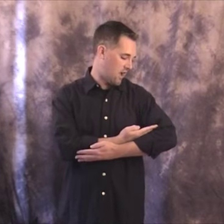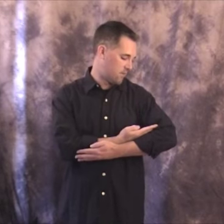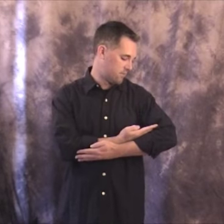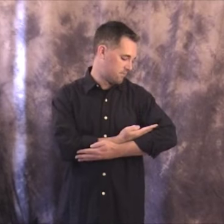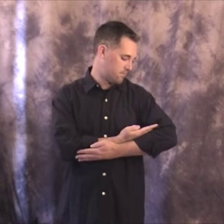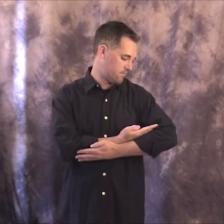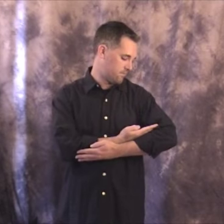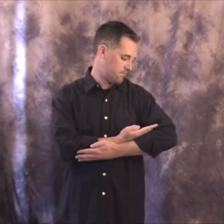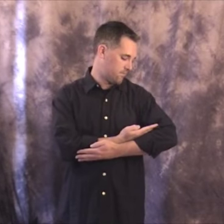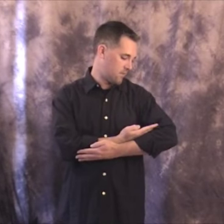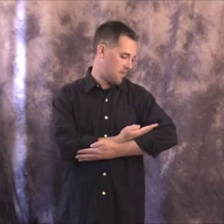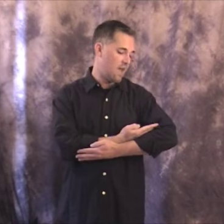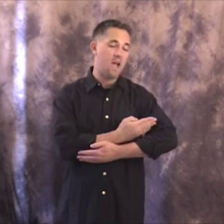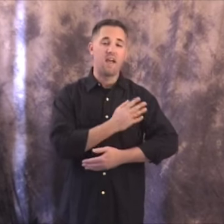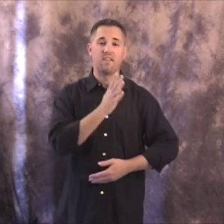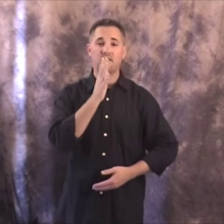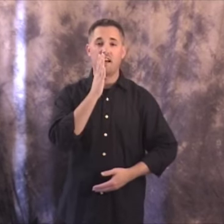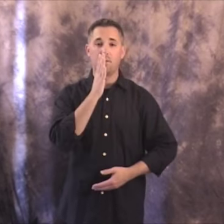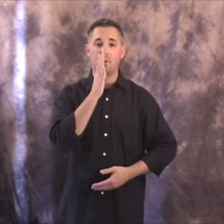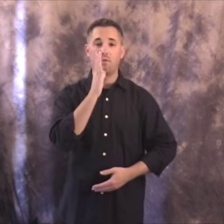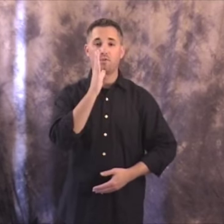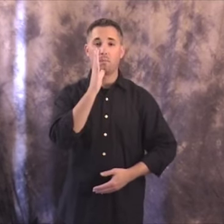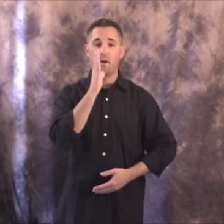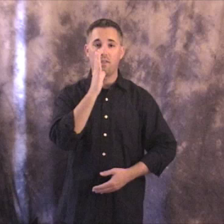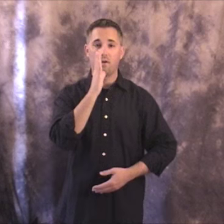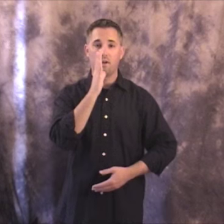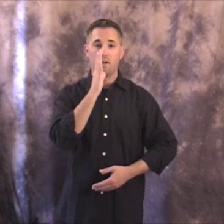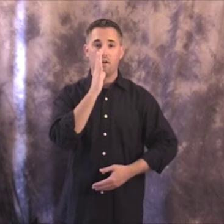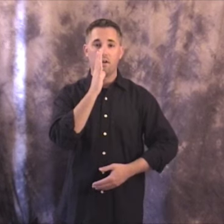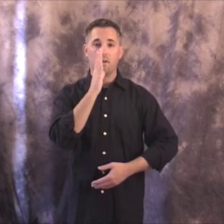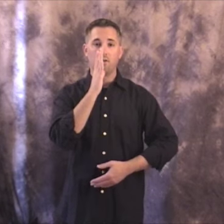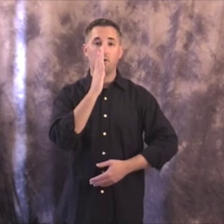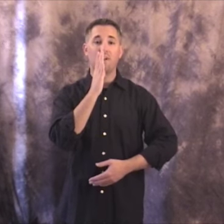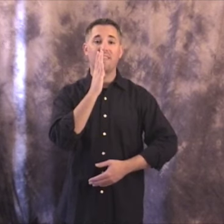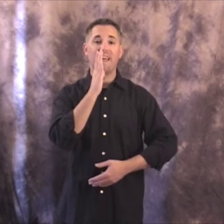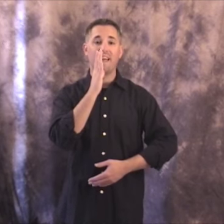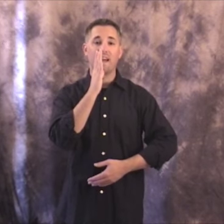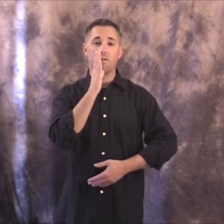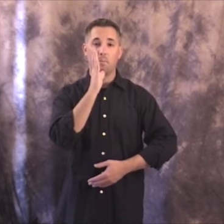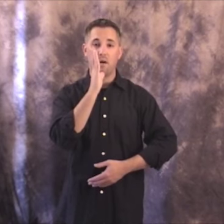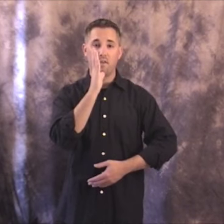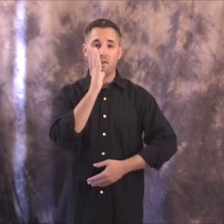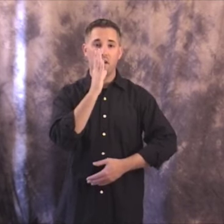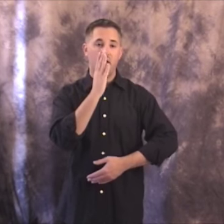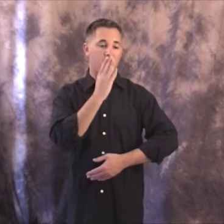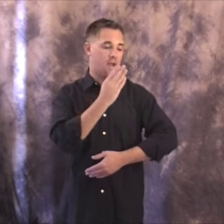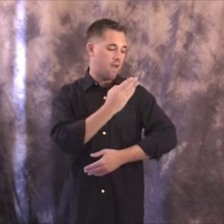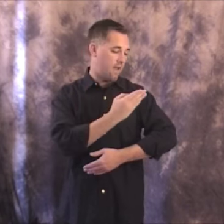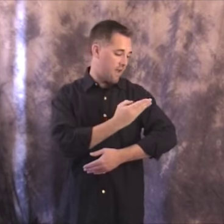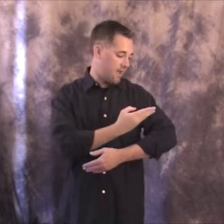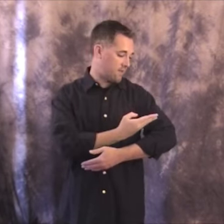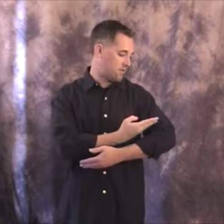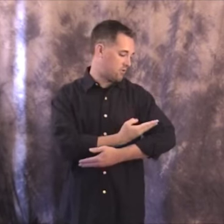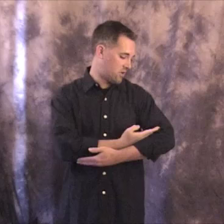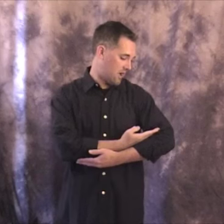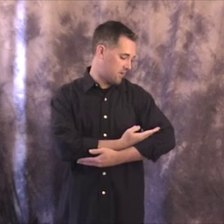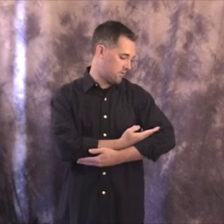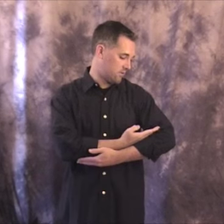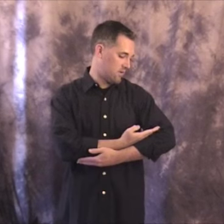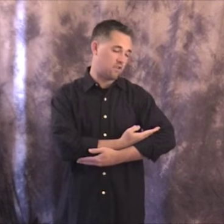child. And the sign moves from mother during the and, mother and child. And so